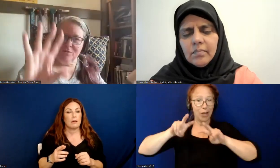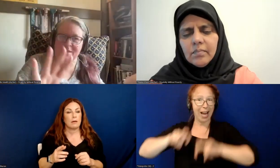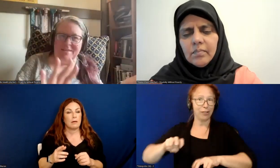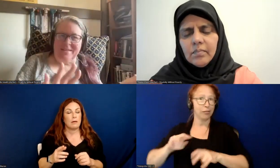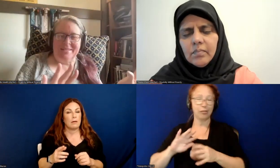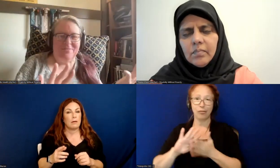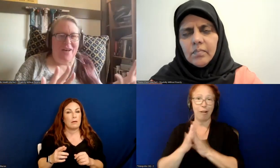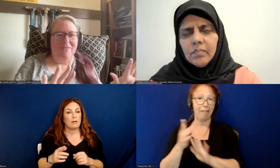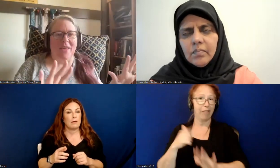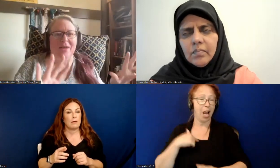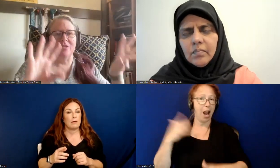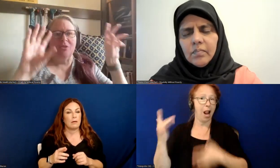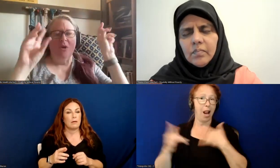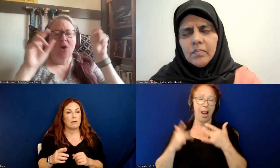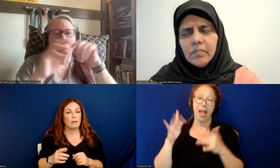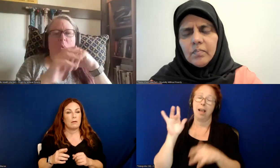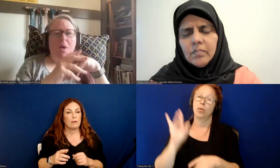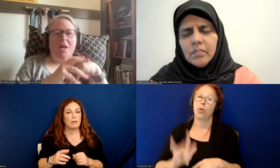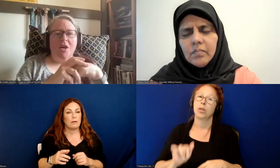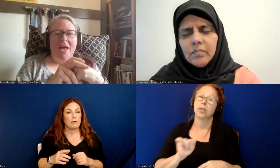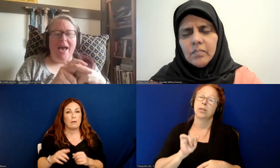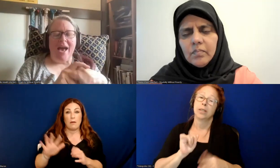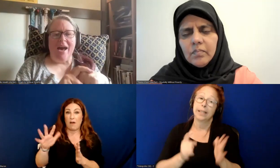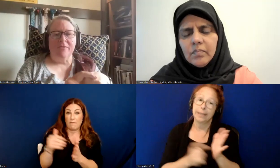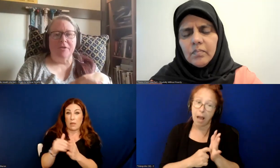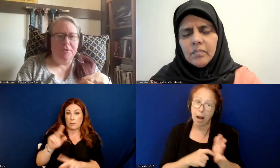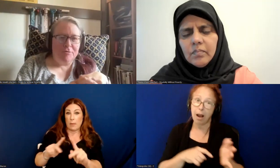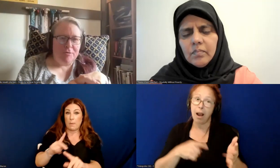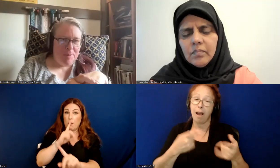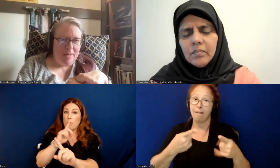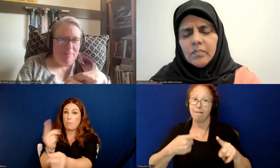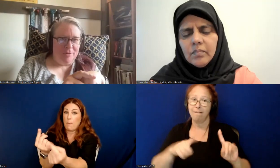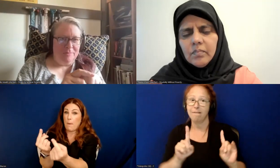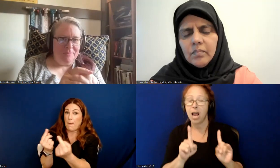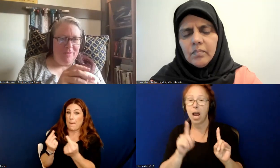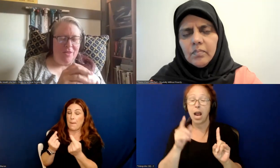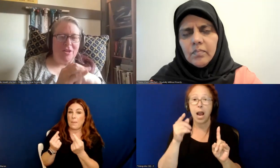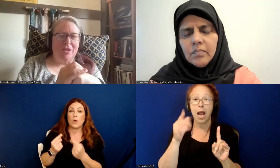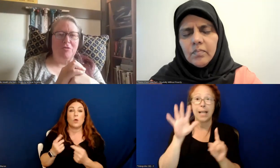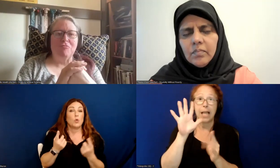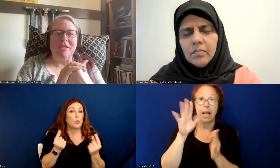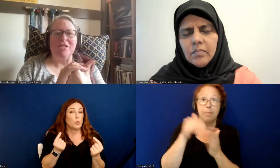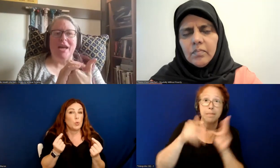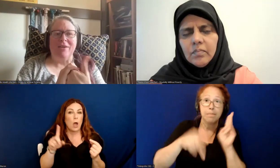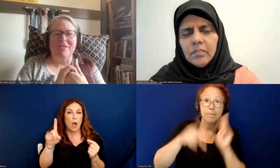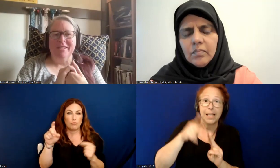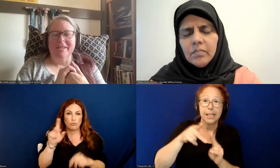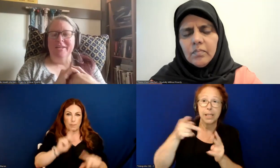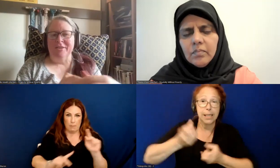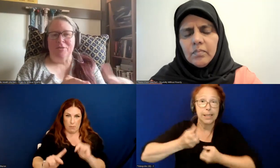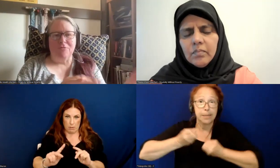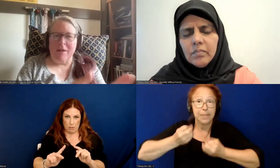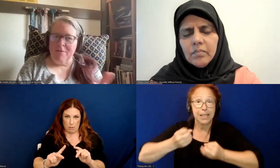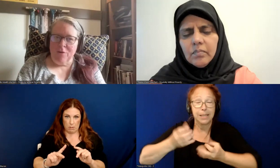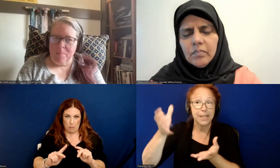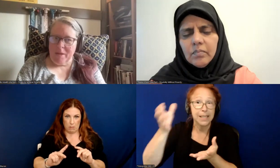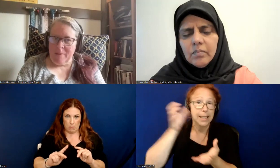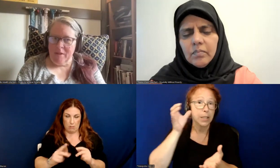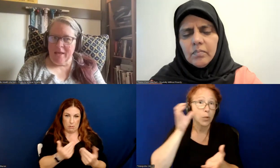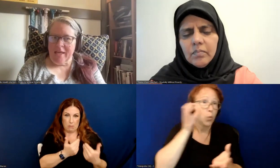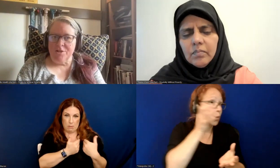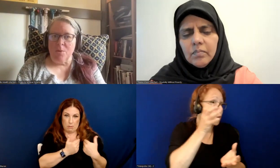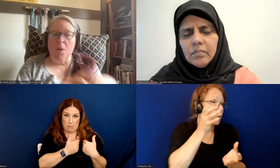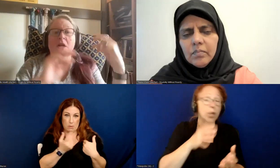the views in these 5,000, we're going to have 100 people that are going to reach out to 3 or